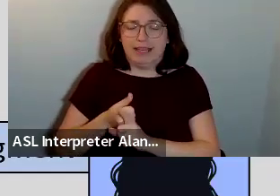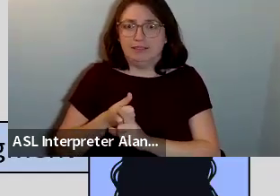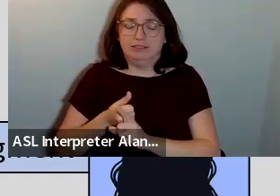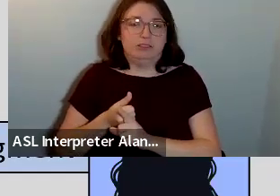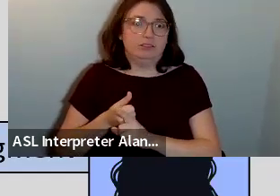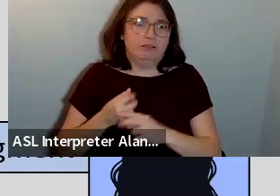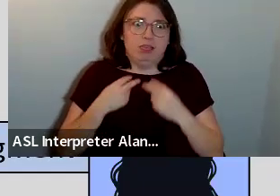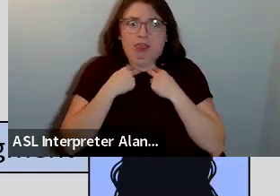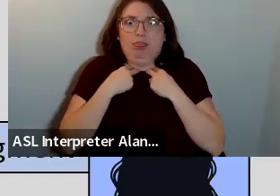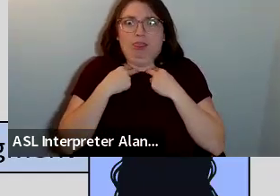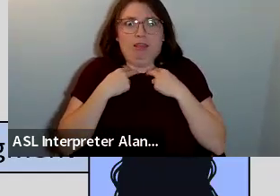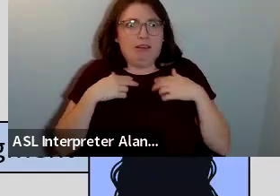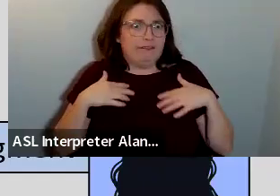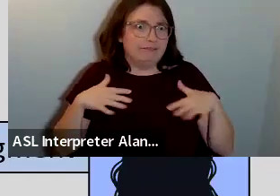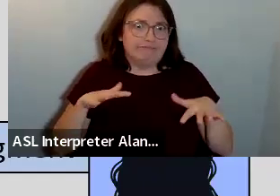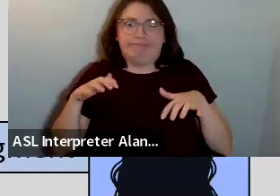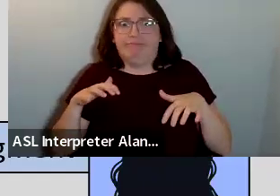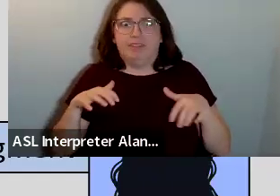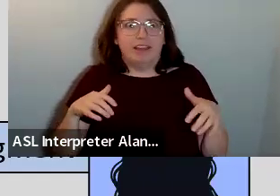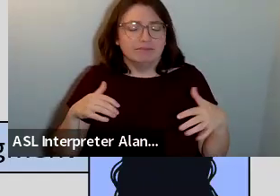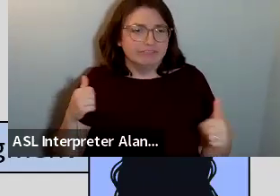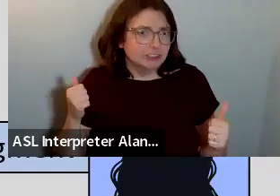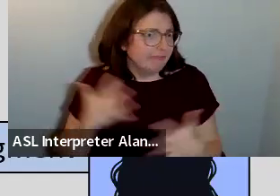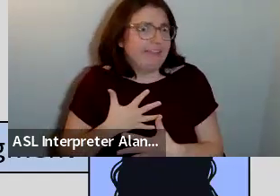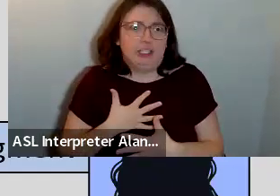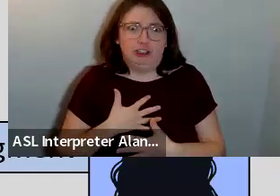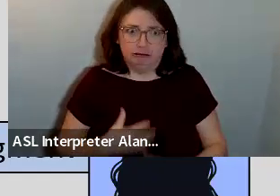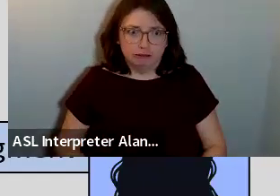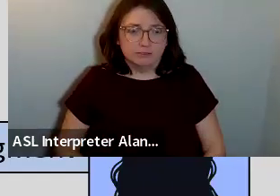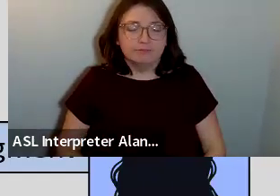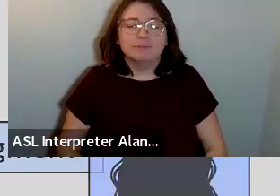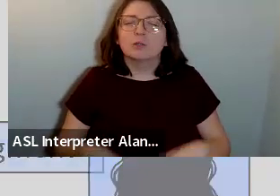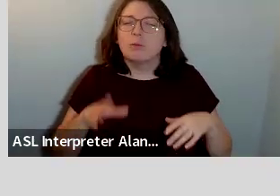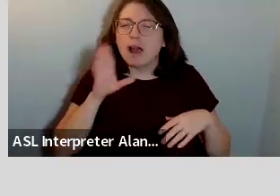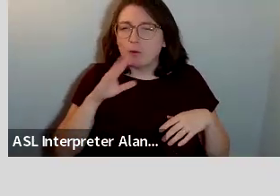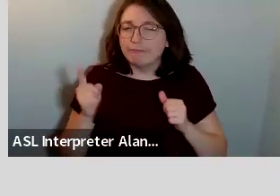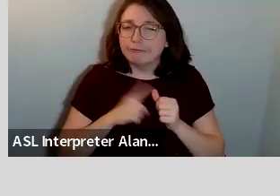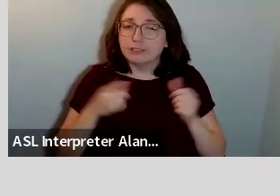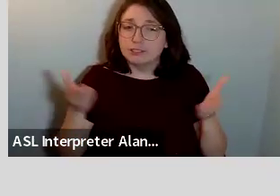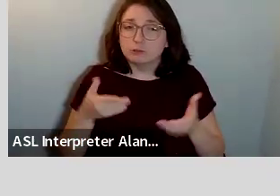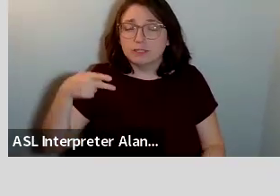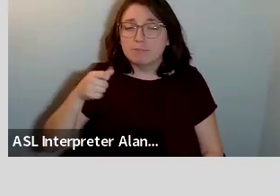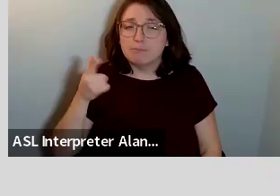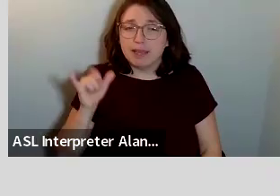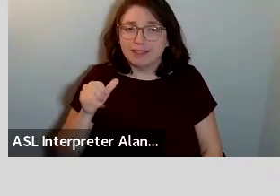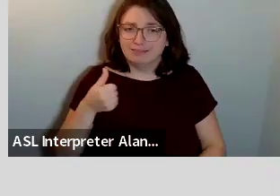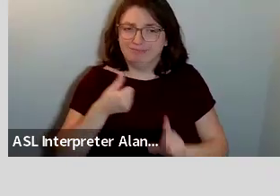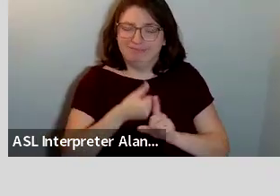but let me introduce you to Peggy. Peggy is going to just share a little bit about what brought her into